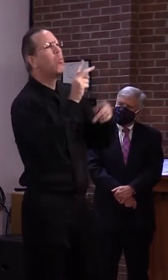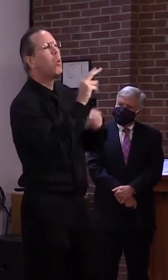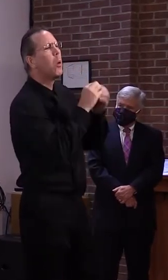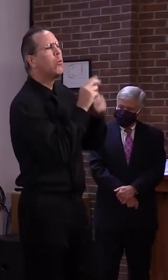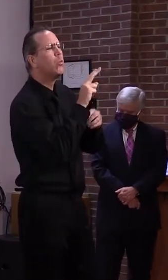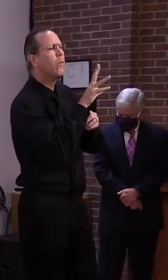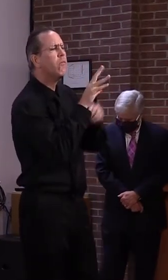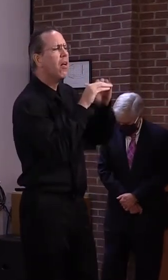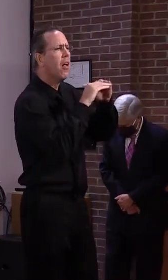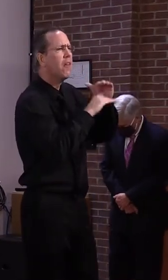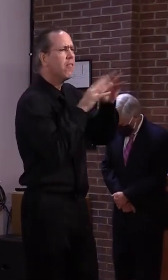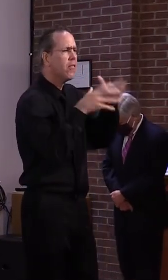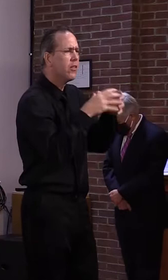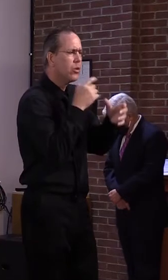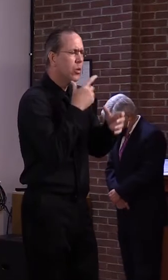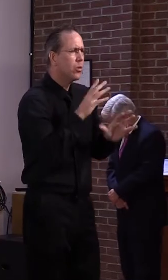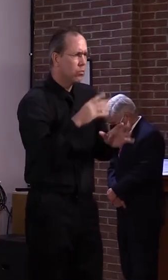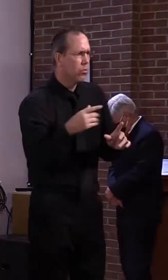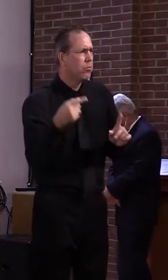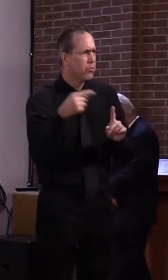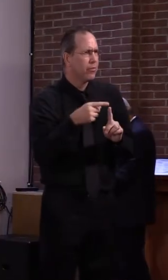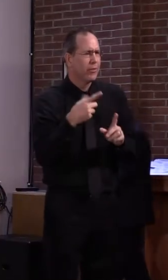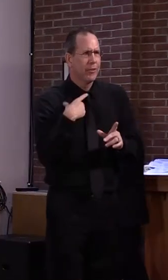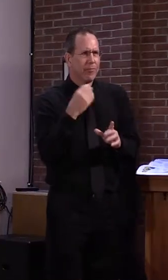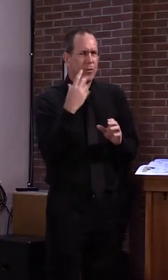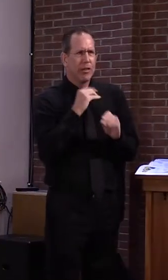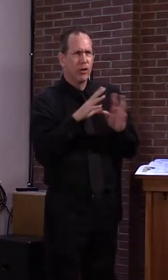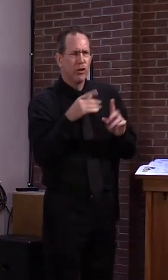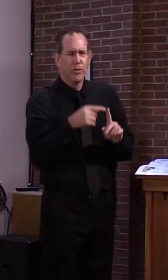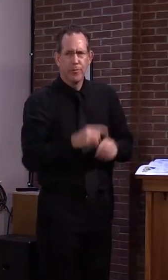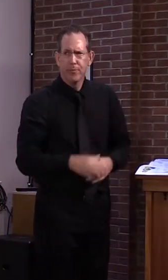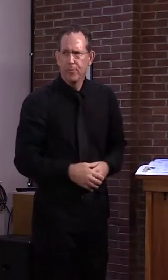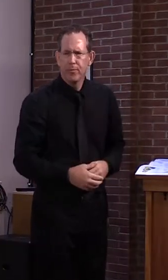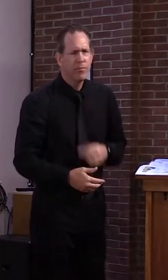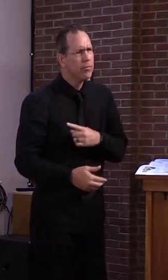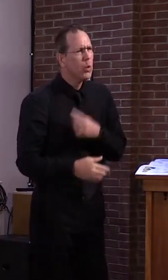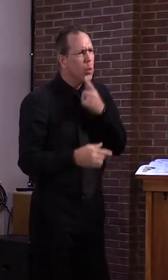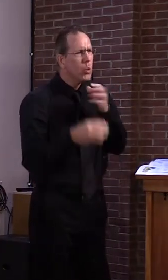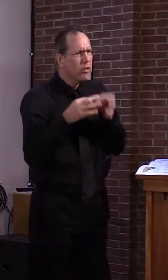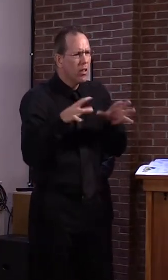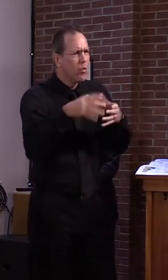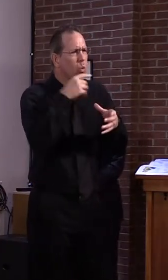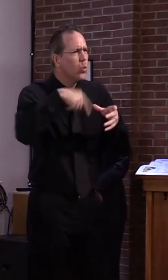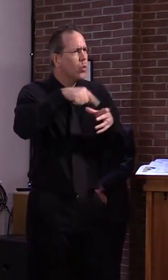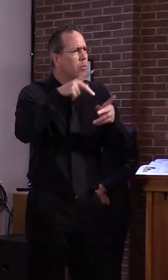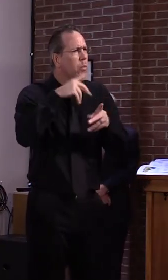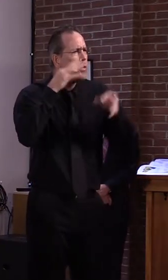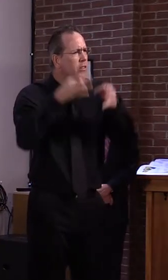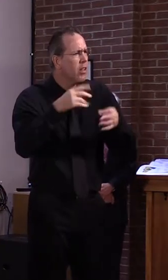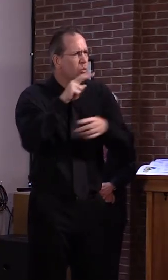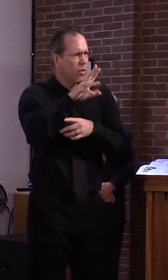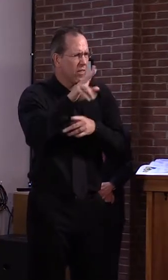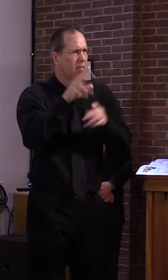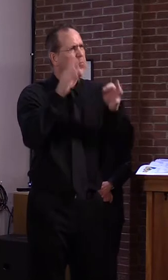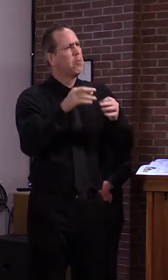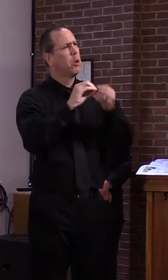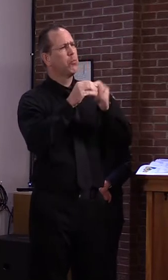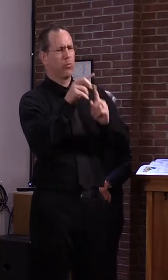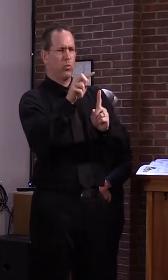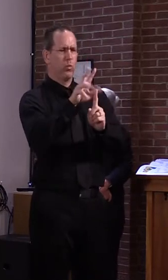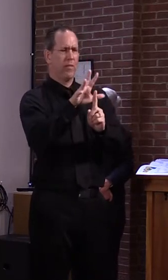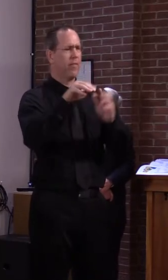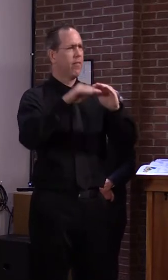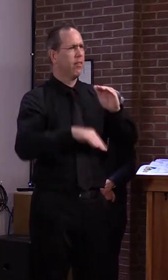trying to strike that balance, as I mentioned. I think our initial modeling looks at all but 3% of Vermont